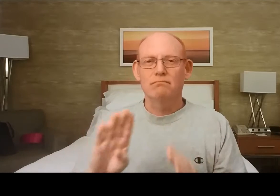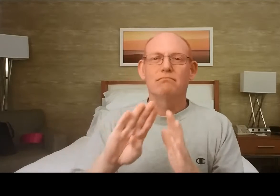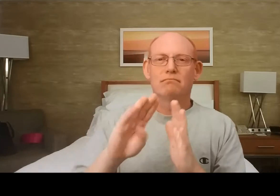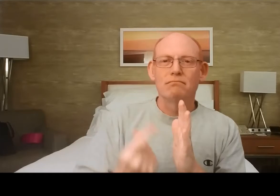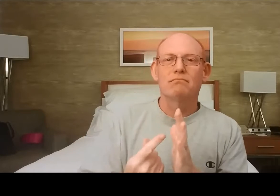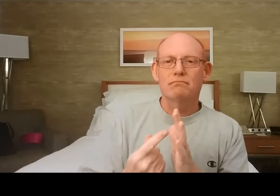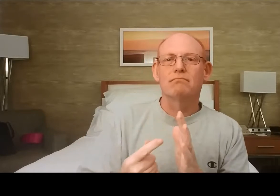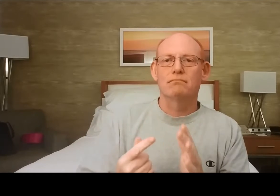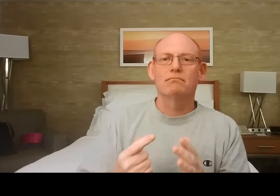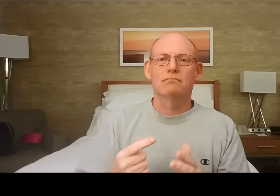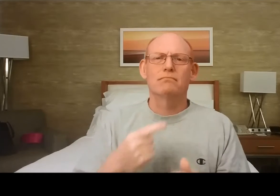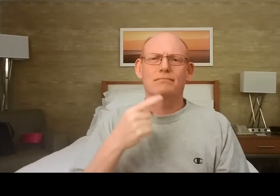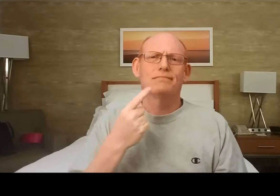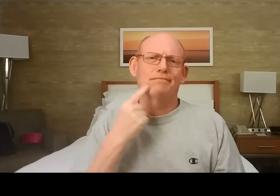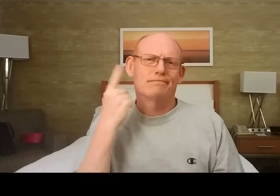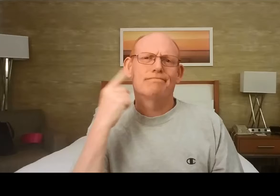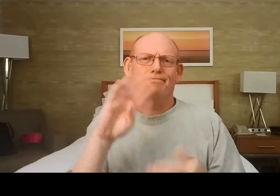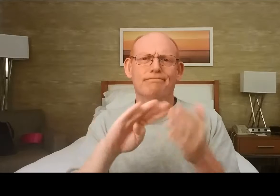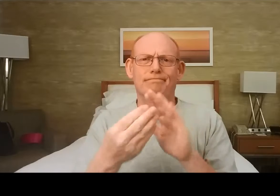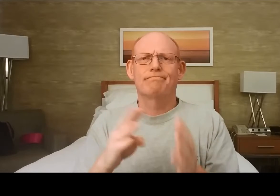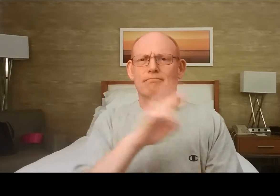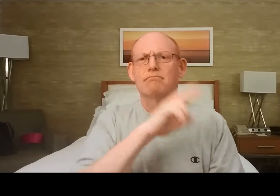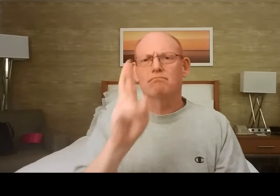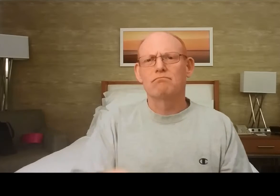So I do have a background in the Rochester deaf community.